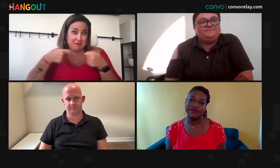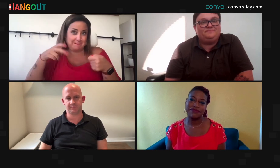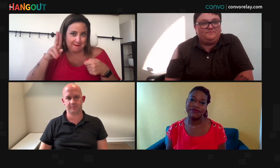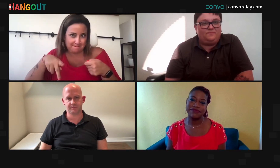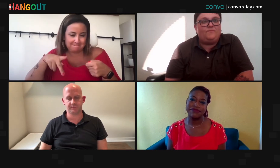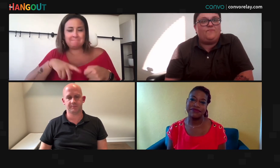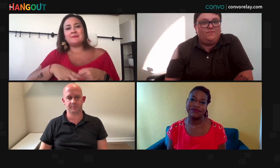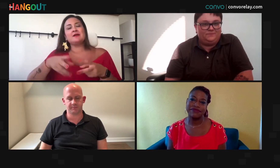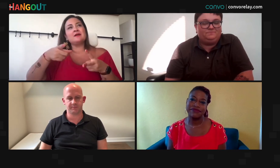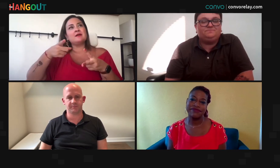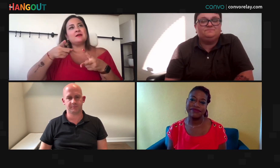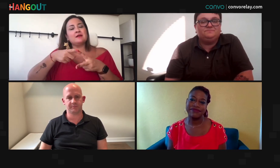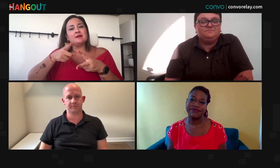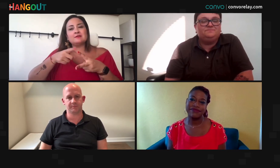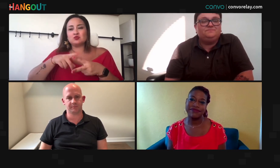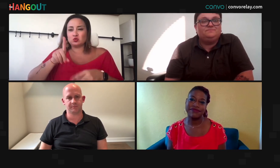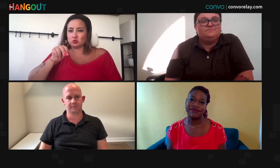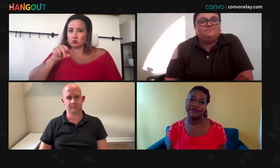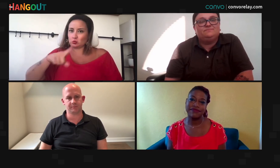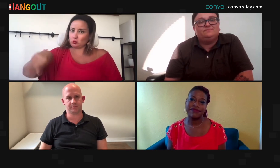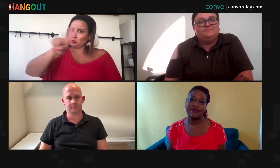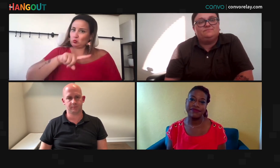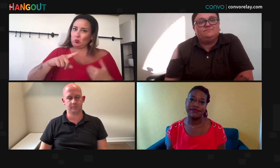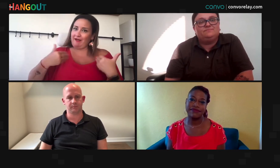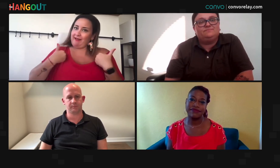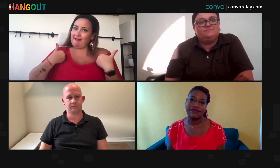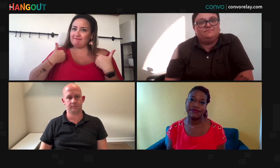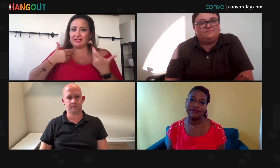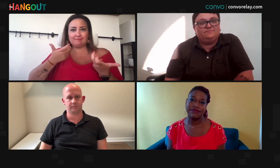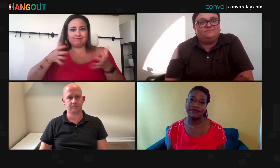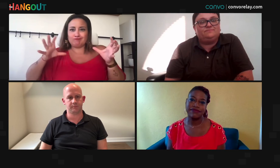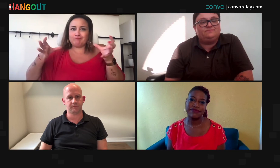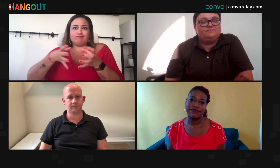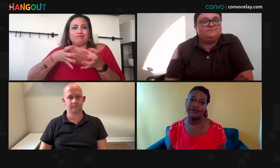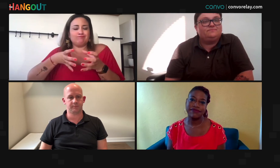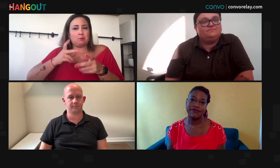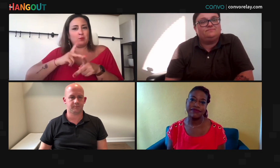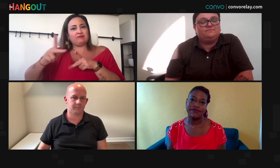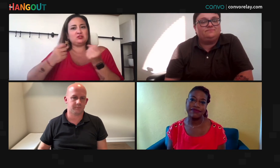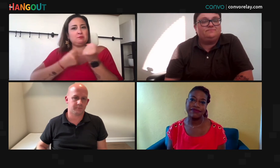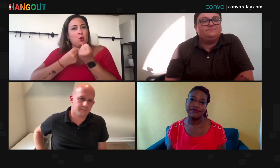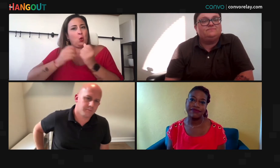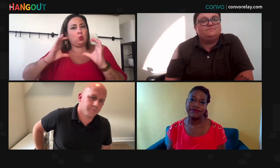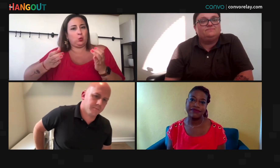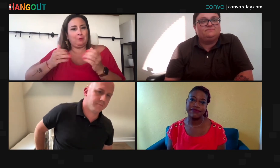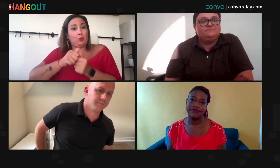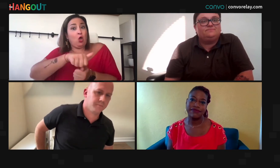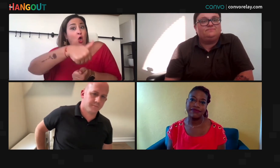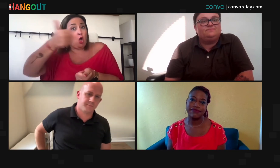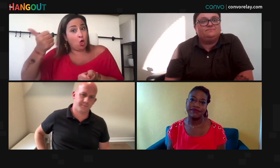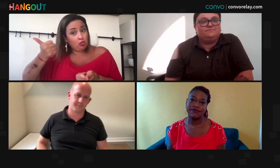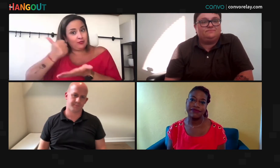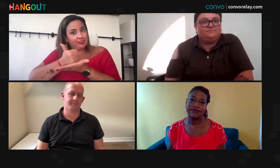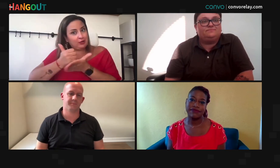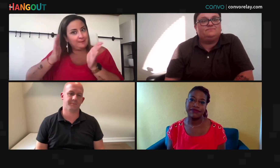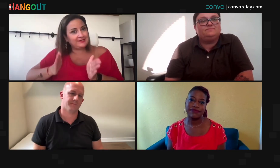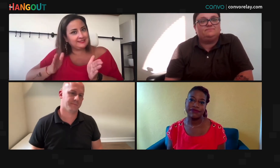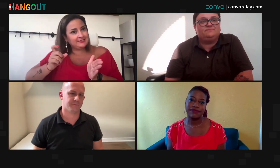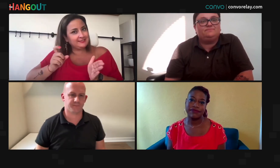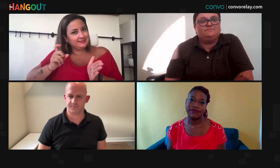There's 2 questions left before we wrap up. The first one is, do you have a professional support group where